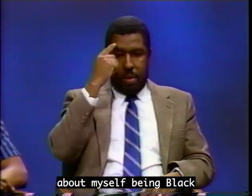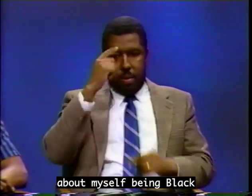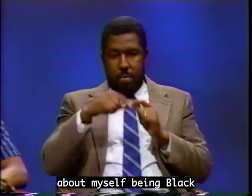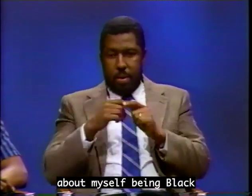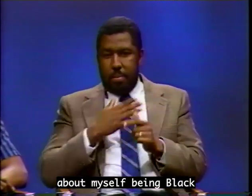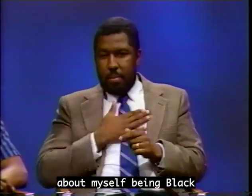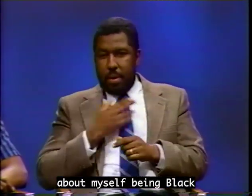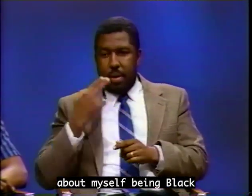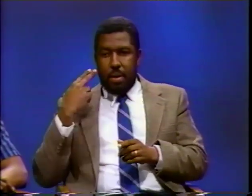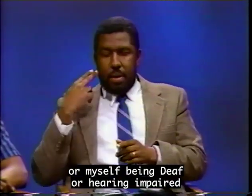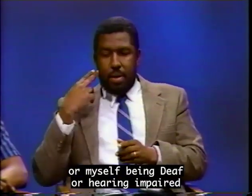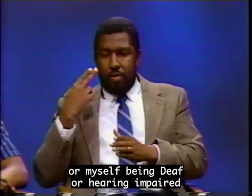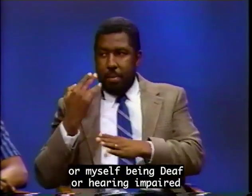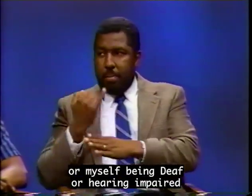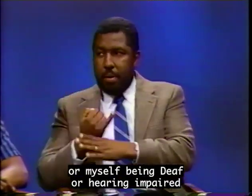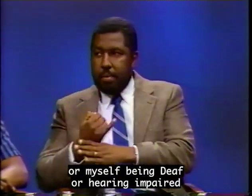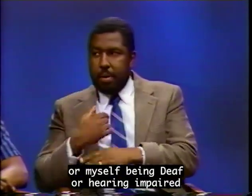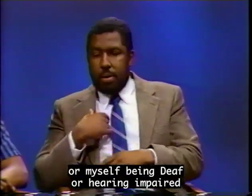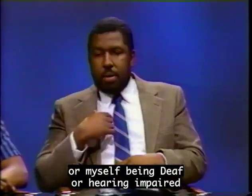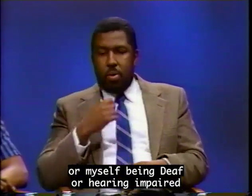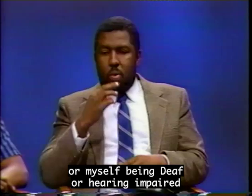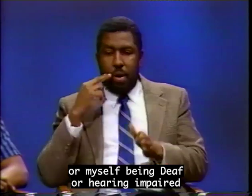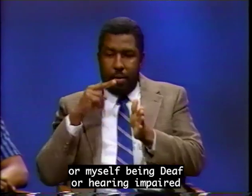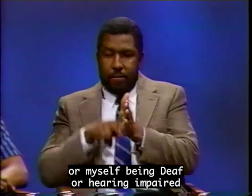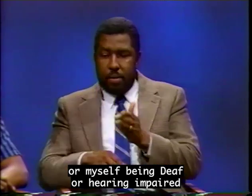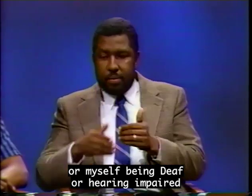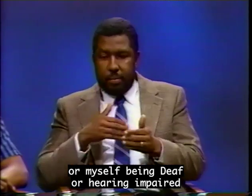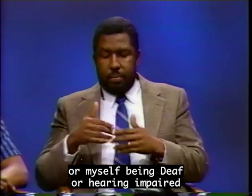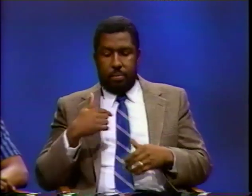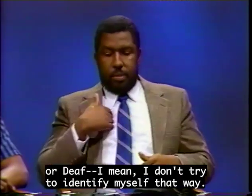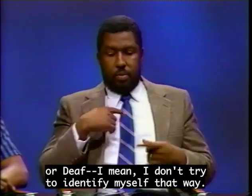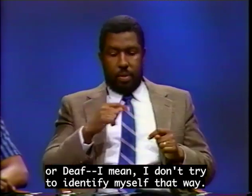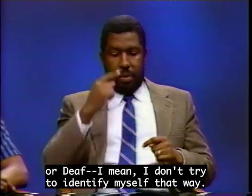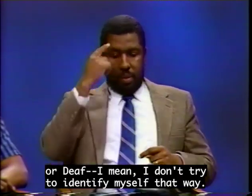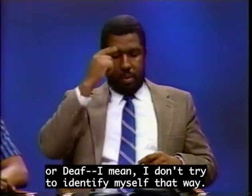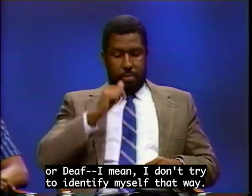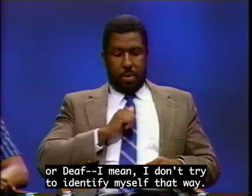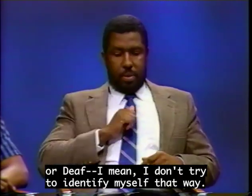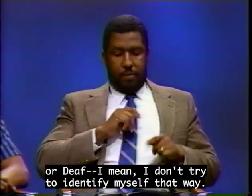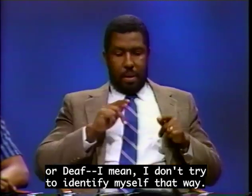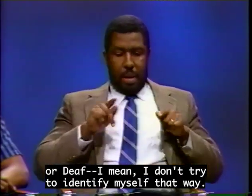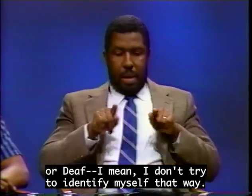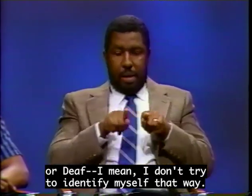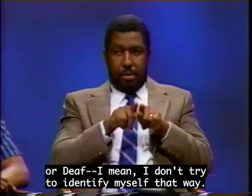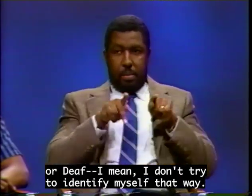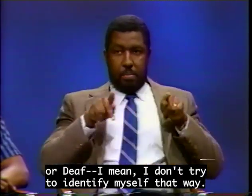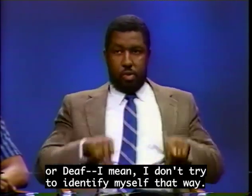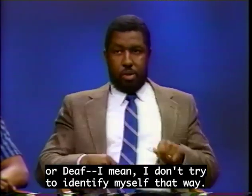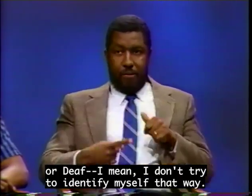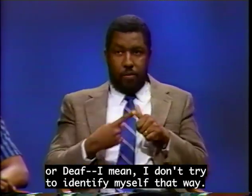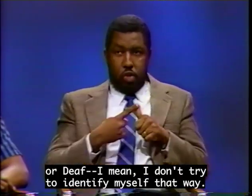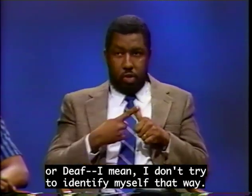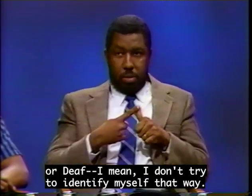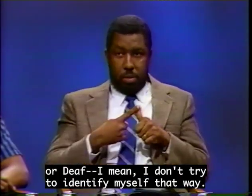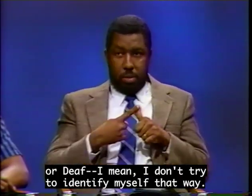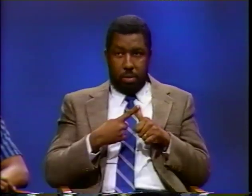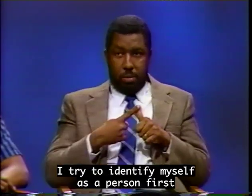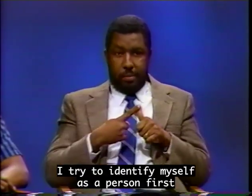being black or myself being deaf or hearing impaired or deaf, I mean, I don't try to identify myself that way. I try